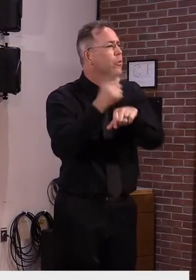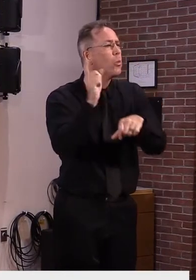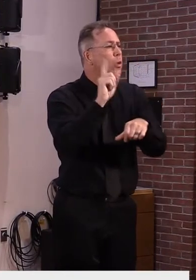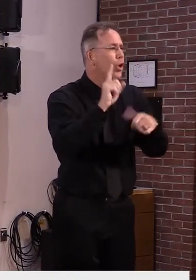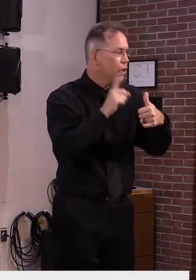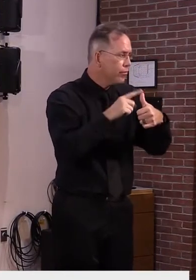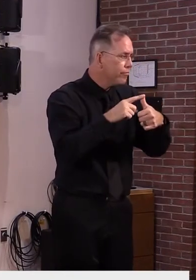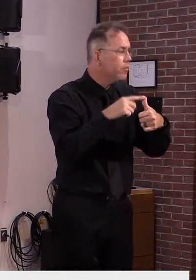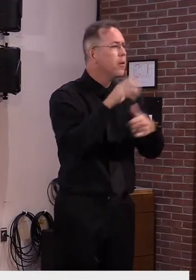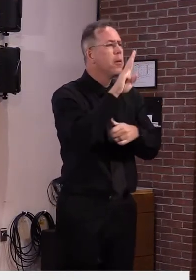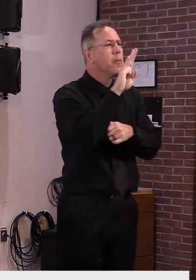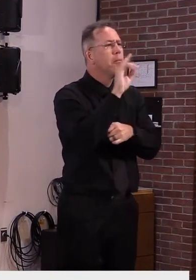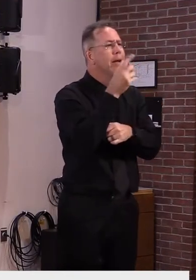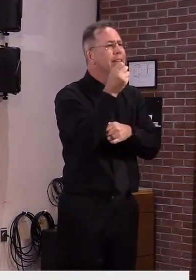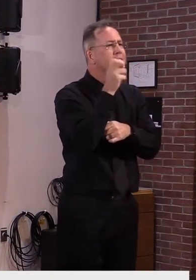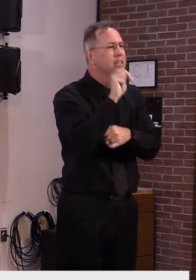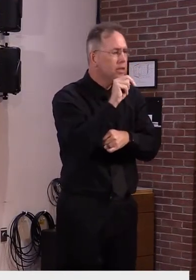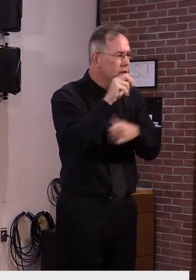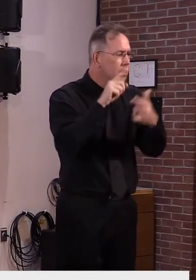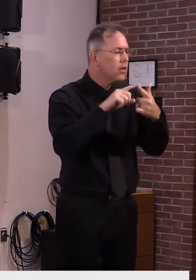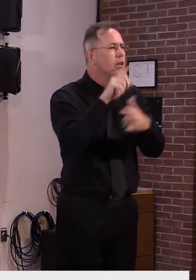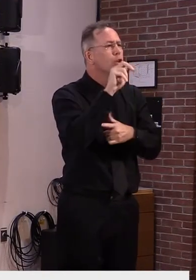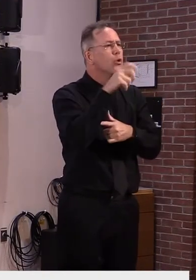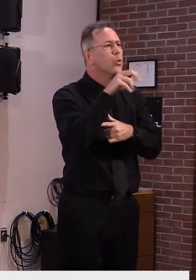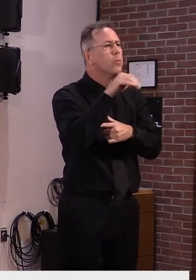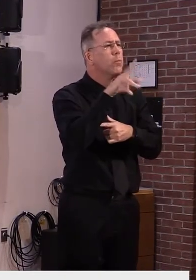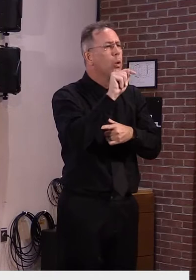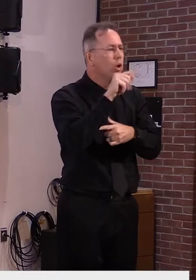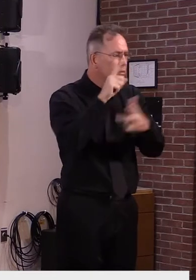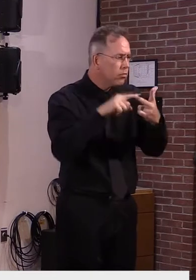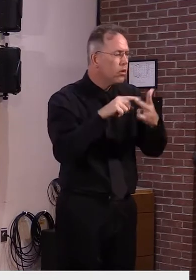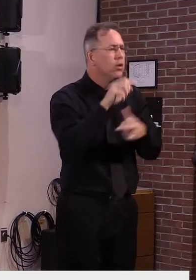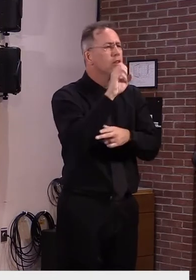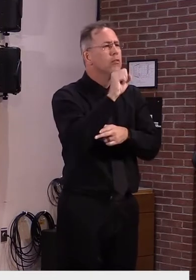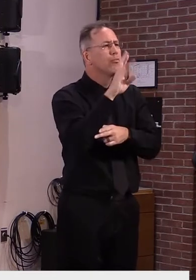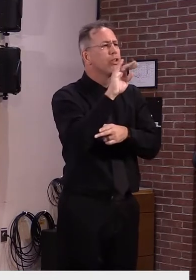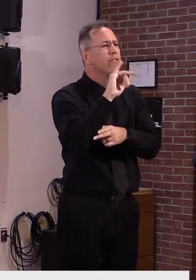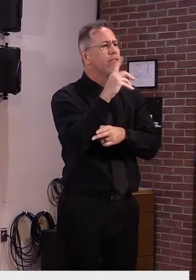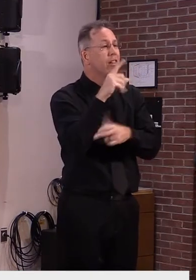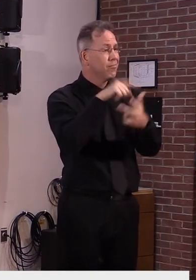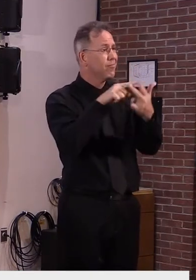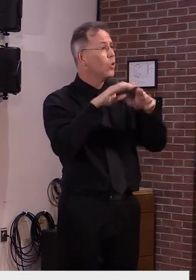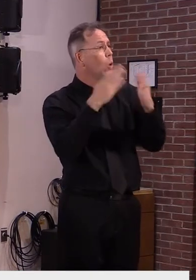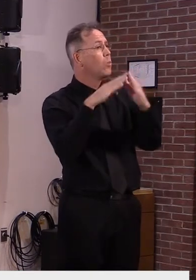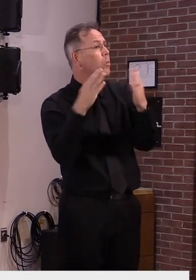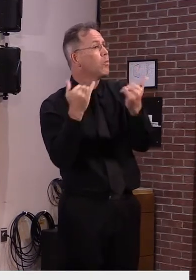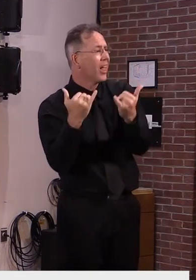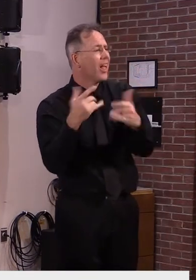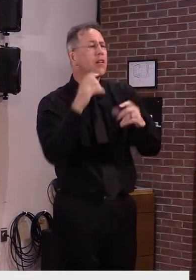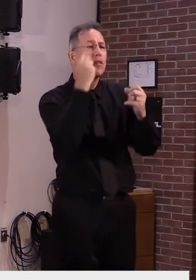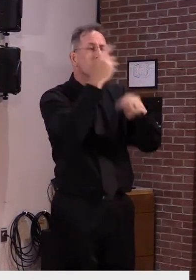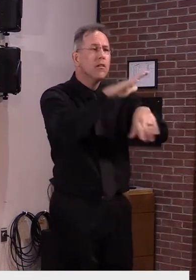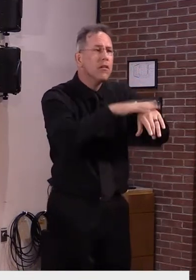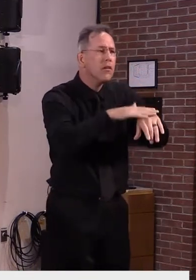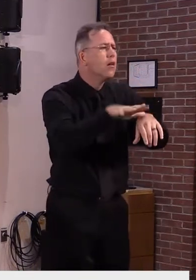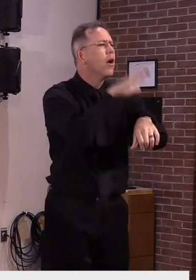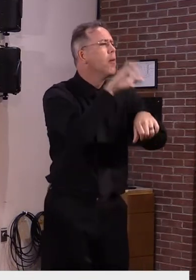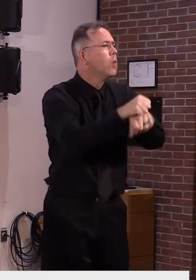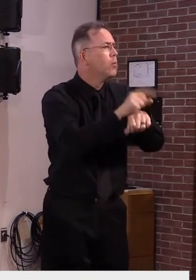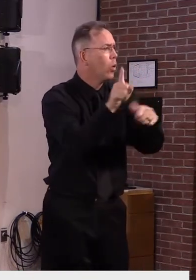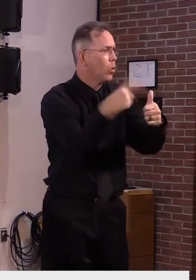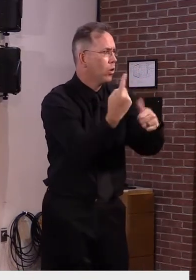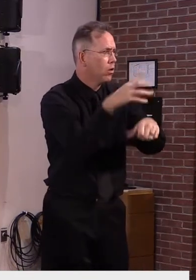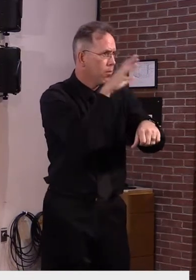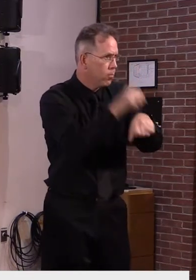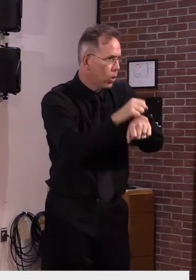in Bennington, Newport, and Springfield will now be open for in-person transactions by appointment only. This is